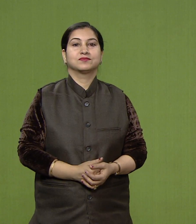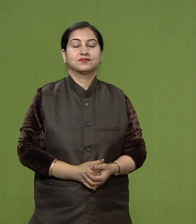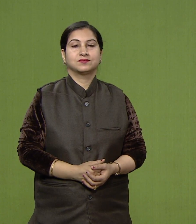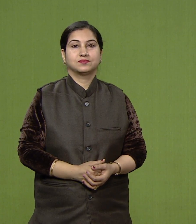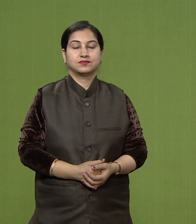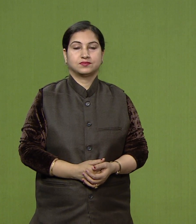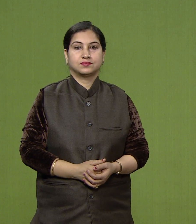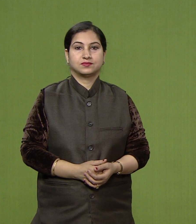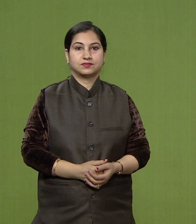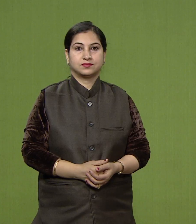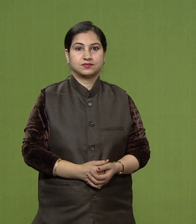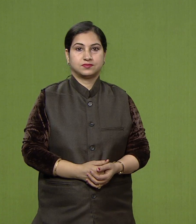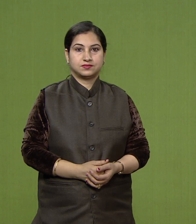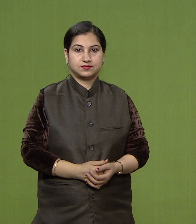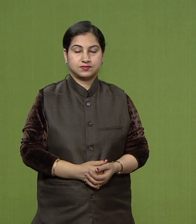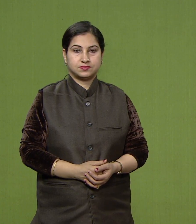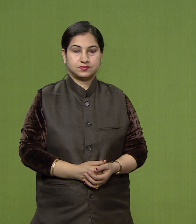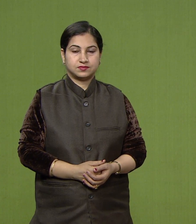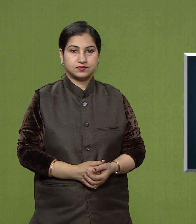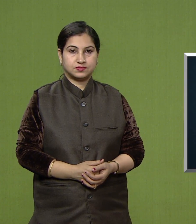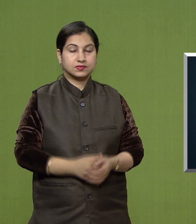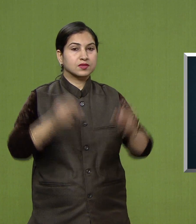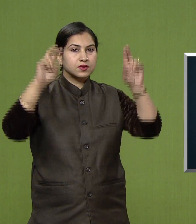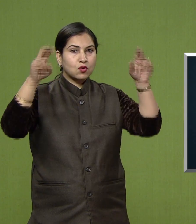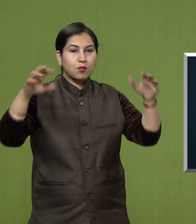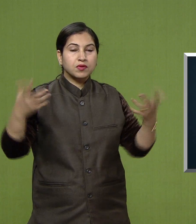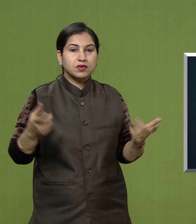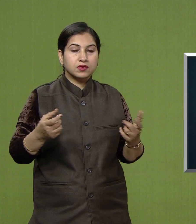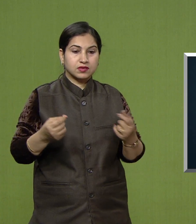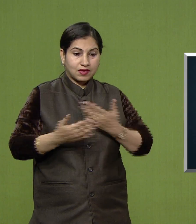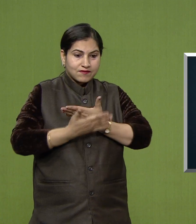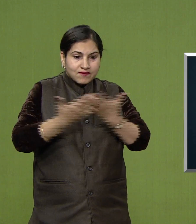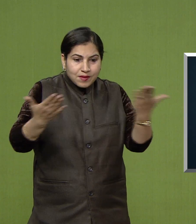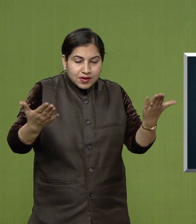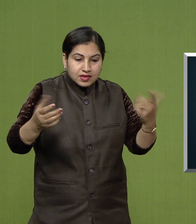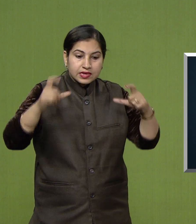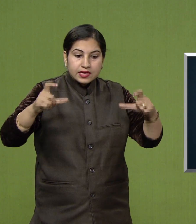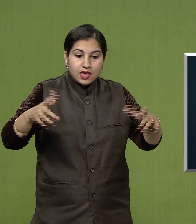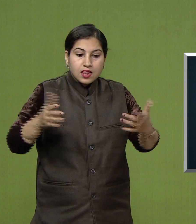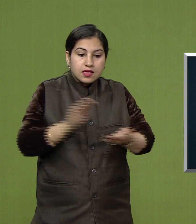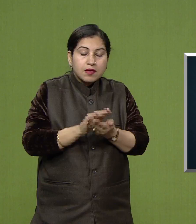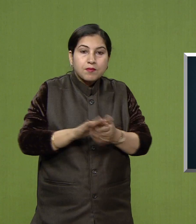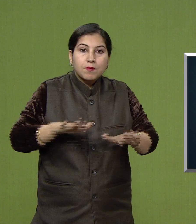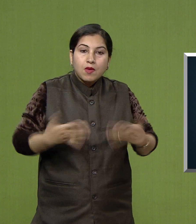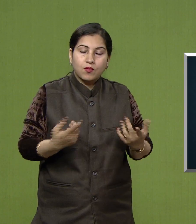Topic 9.2, Title, Care and Maintenance of Fabrics. In this